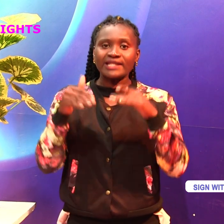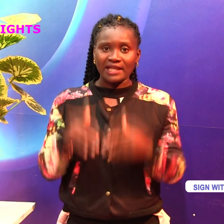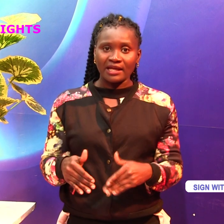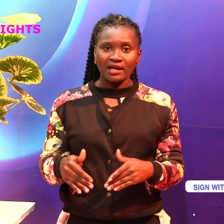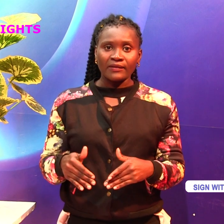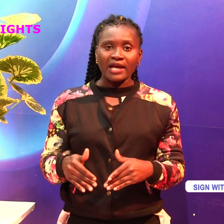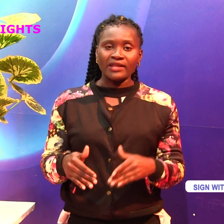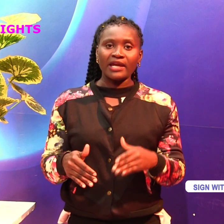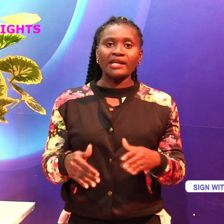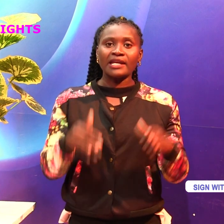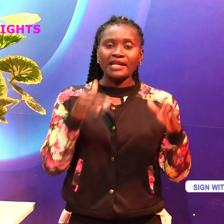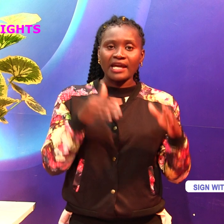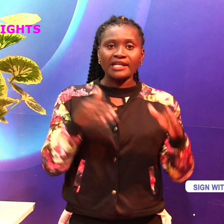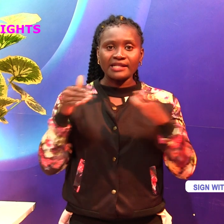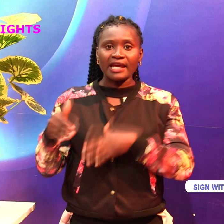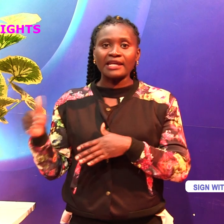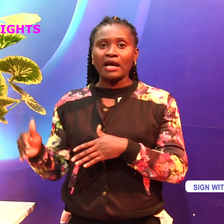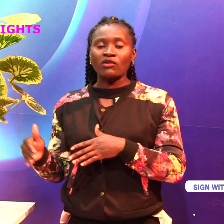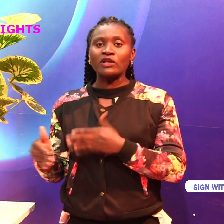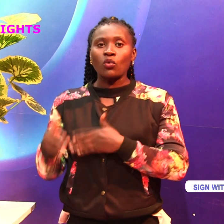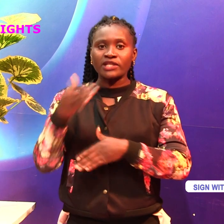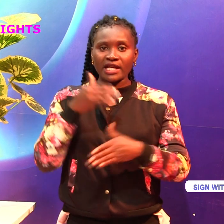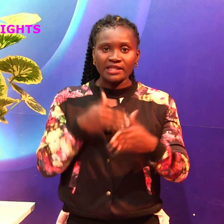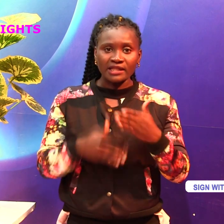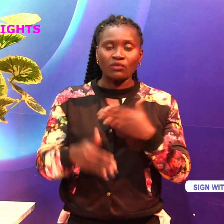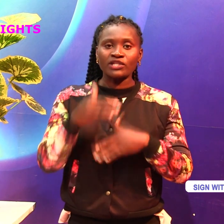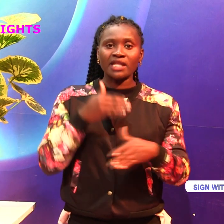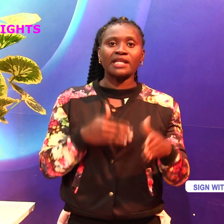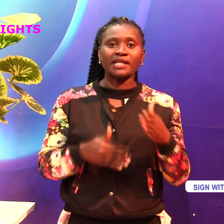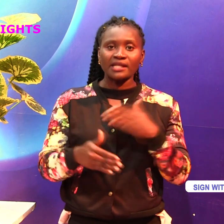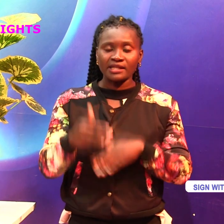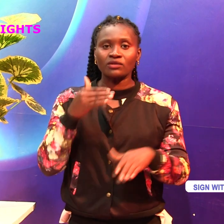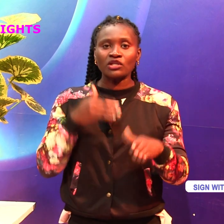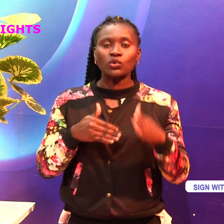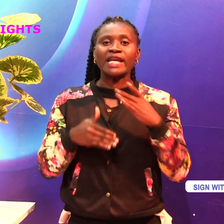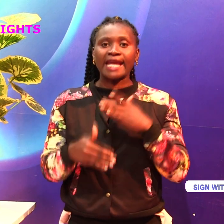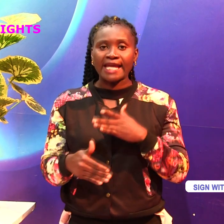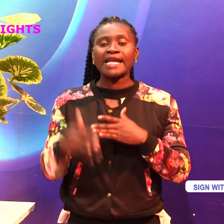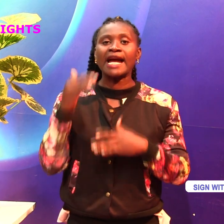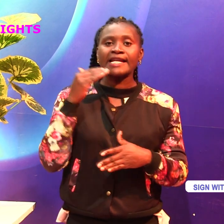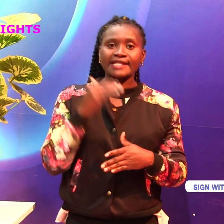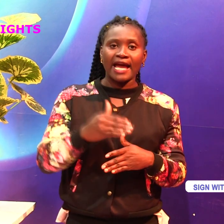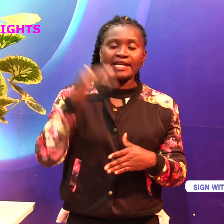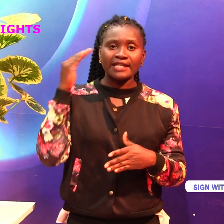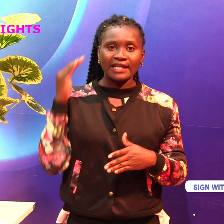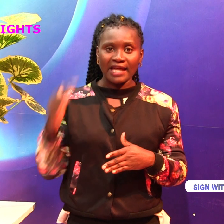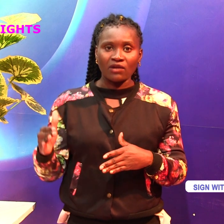fluently. And then in Kenya Sign Language, we change it. We change the sentences into Kenya Sign